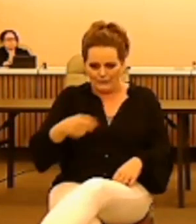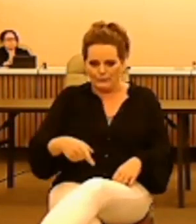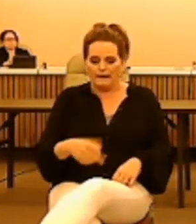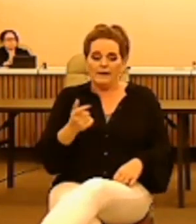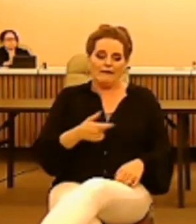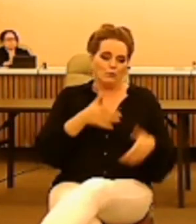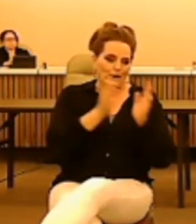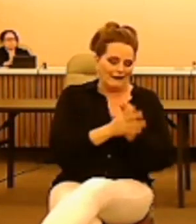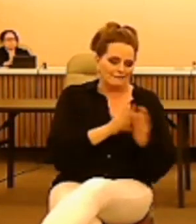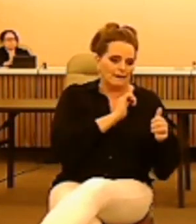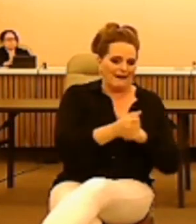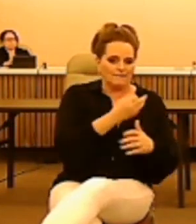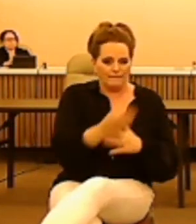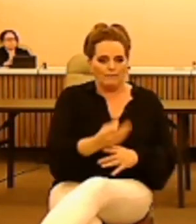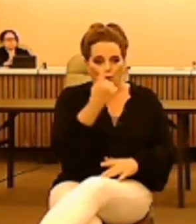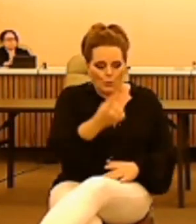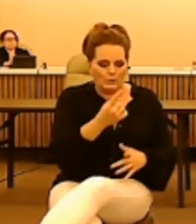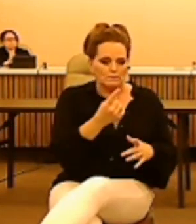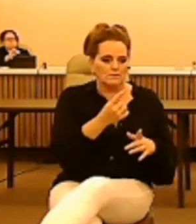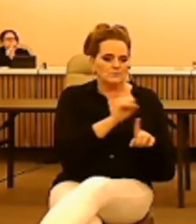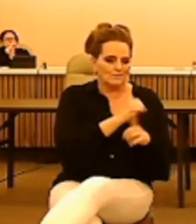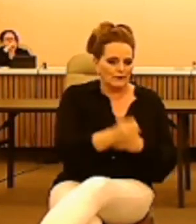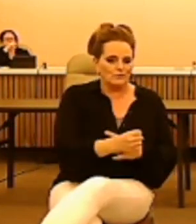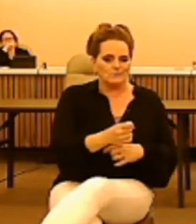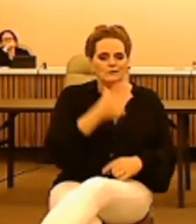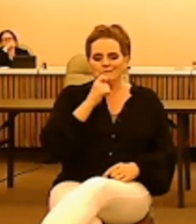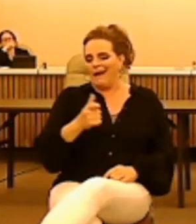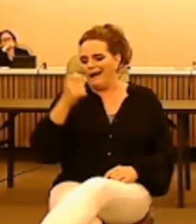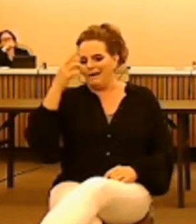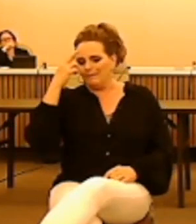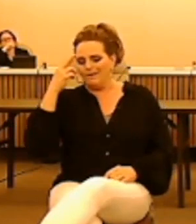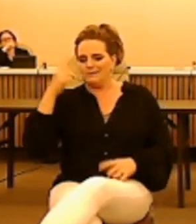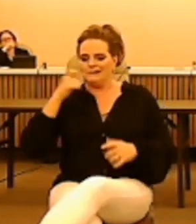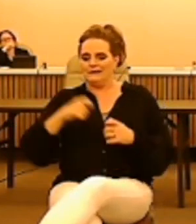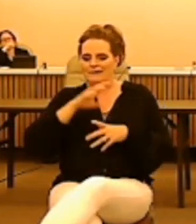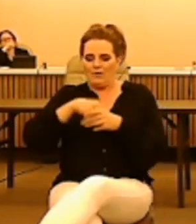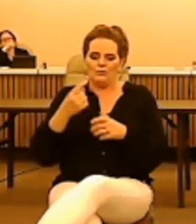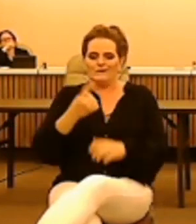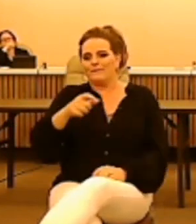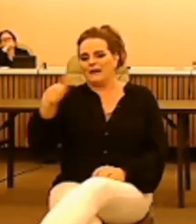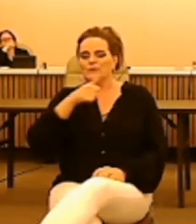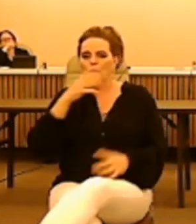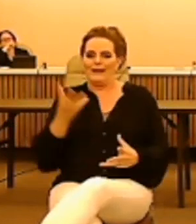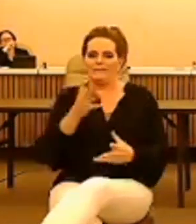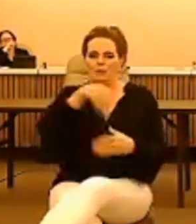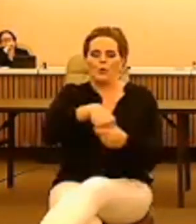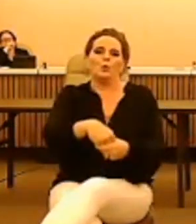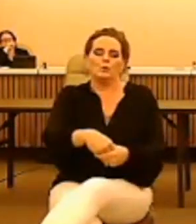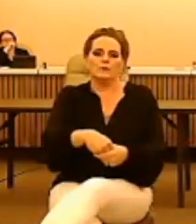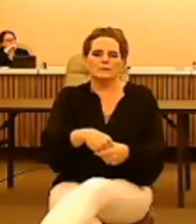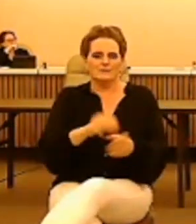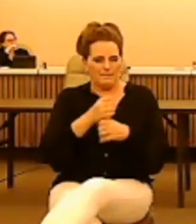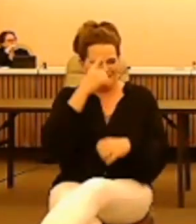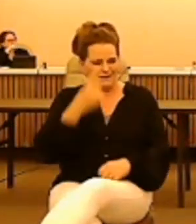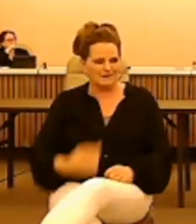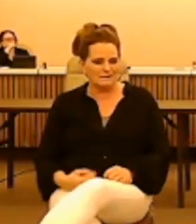fail on its own, not because it's part of something else that we have to bring over. Does that make sense? Yep.